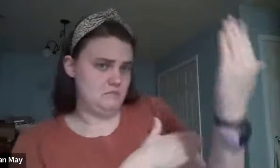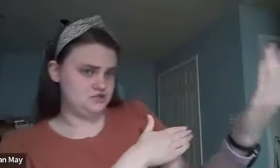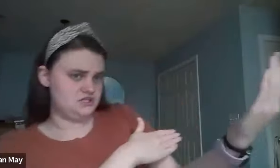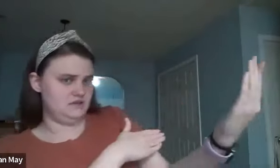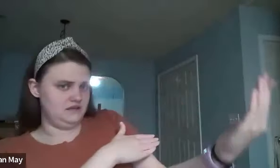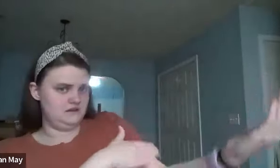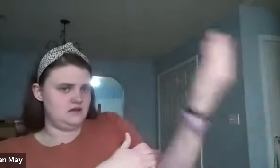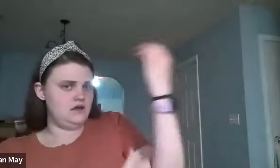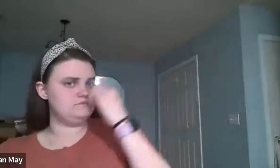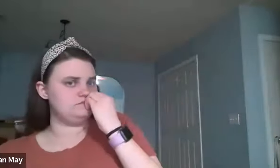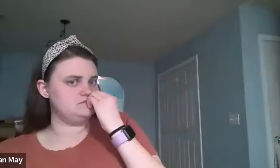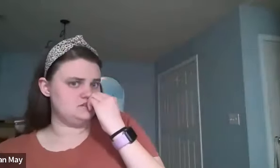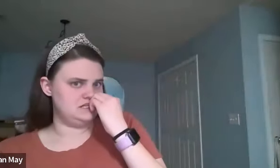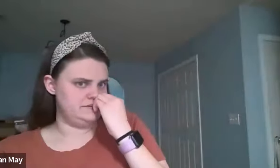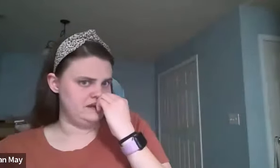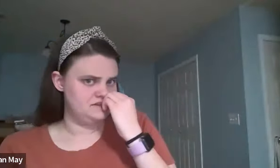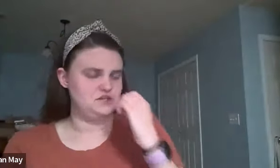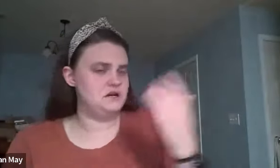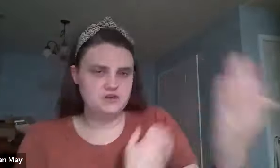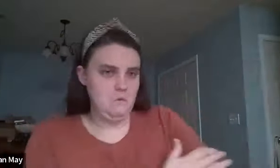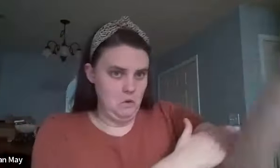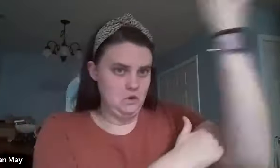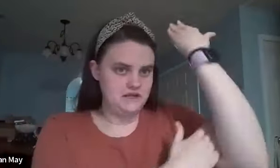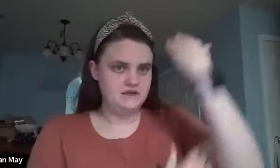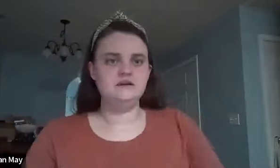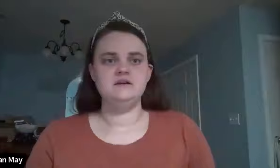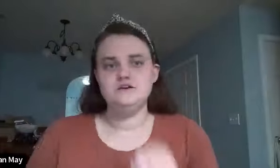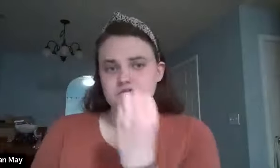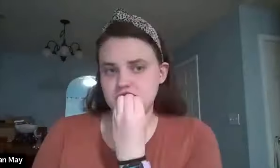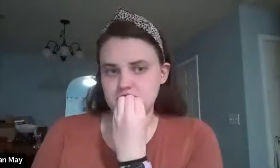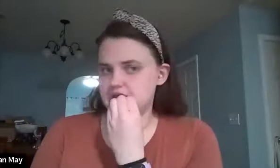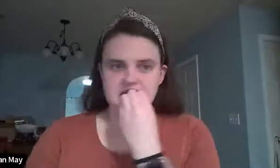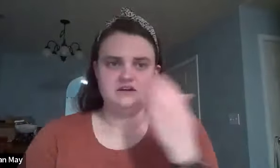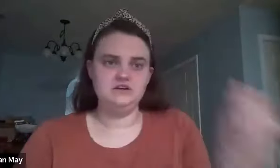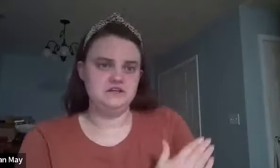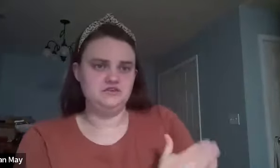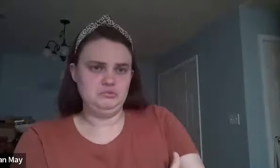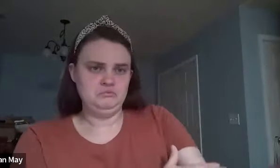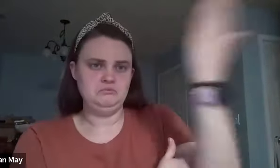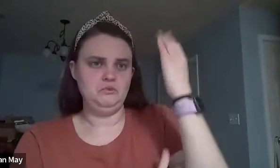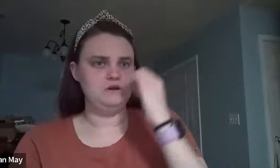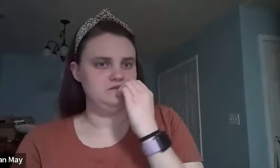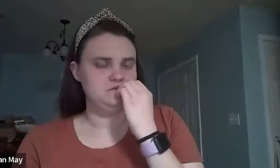motion of like up straight to your mouth. So you don't have to go morning food. Like, no, you can do morning food.